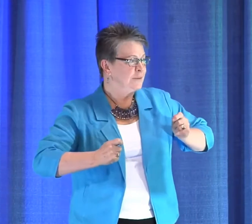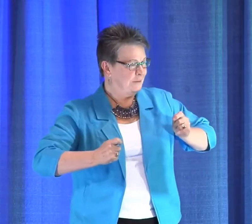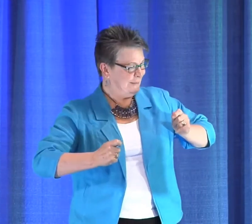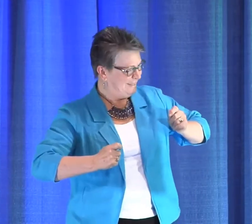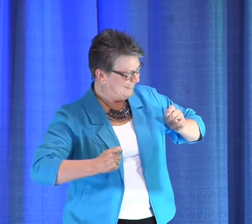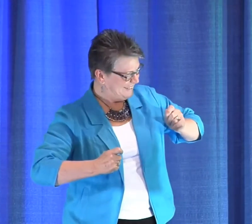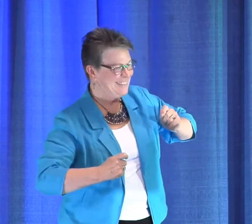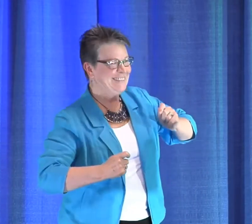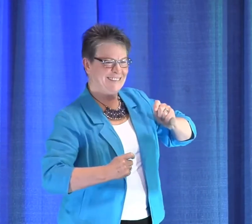Some interpreters